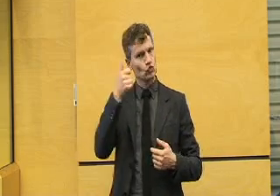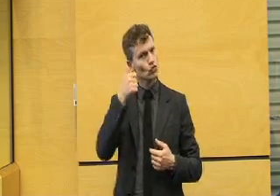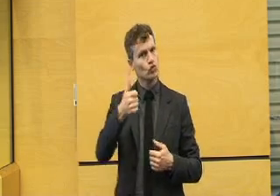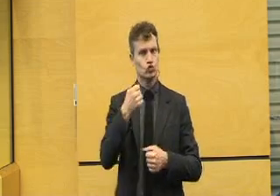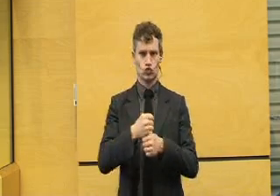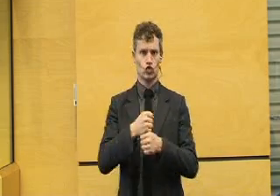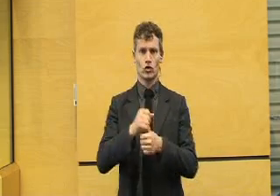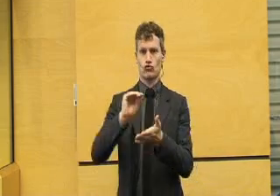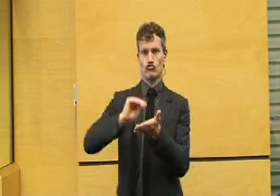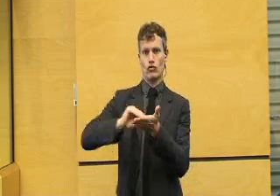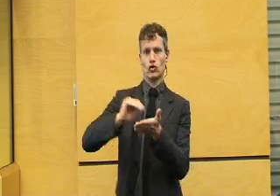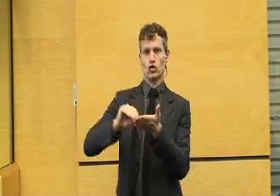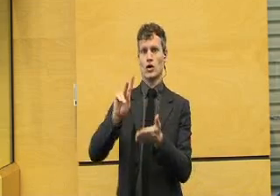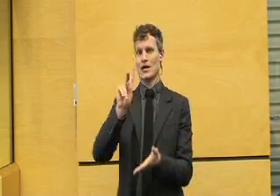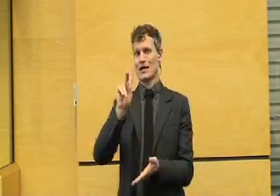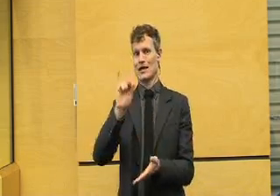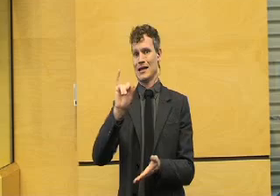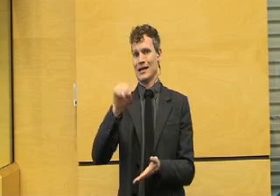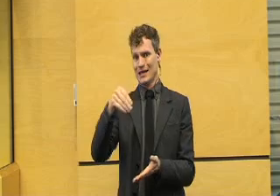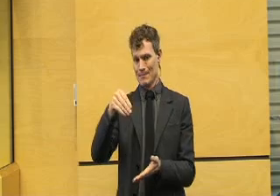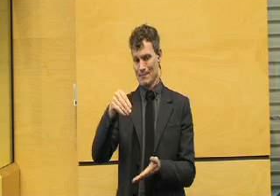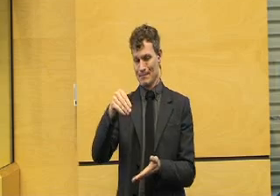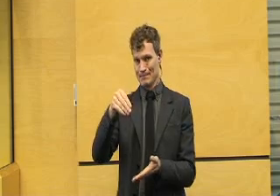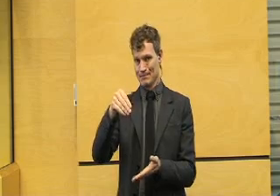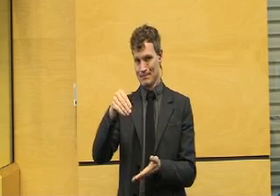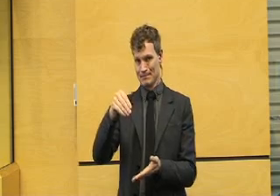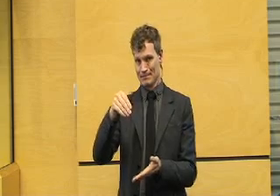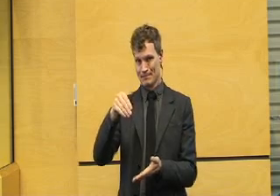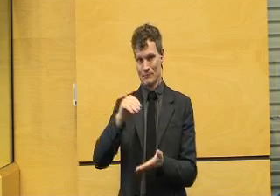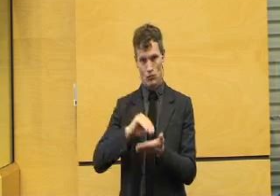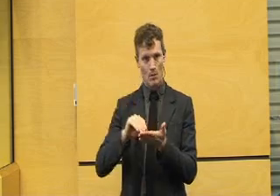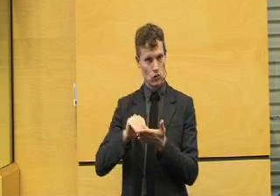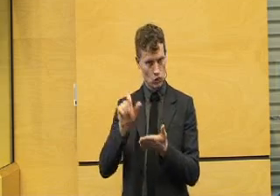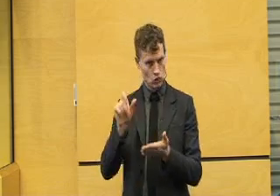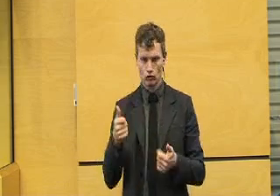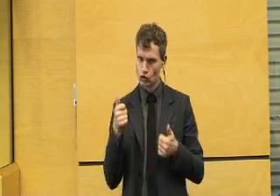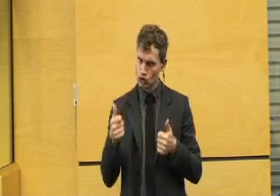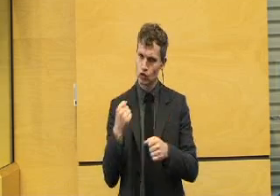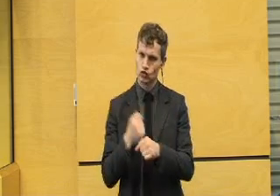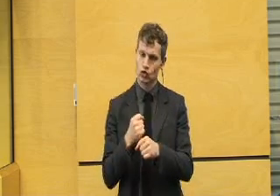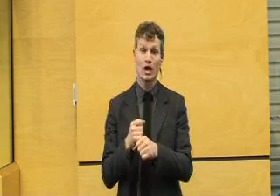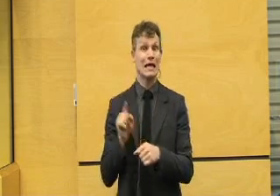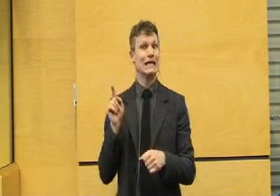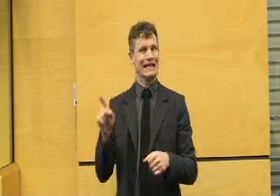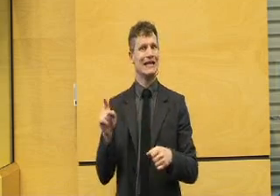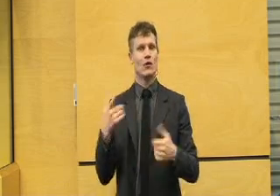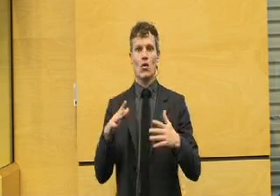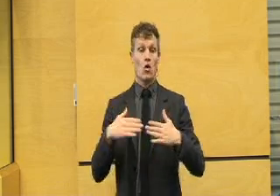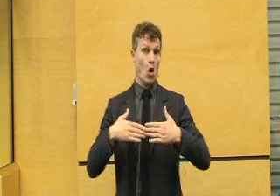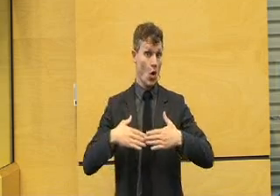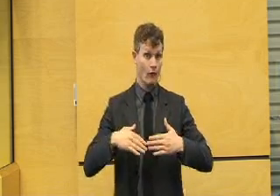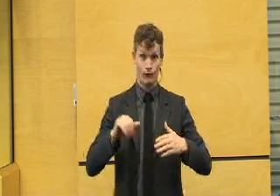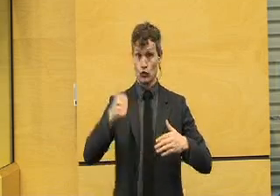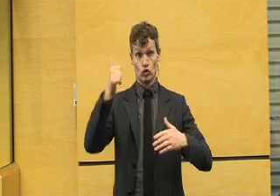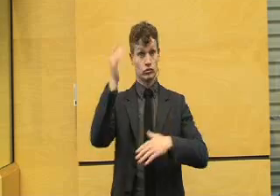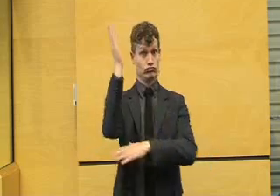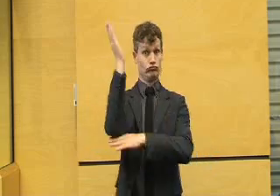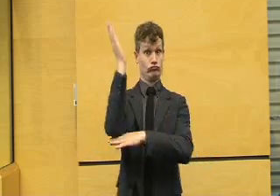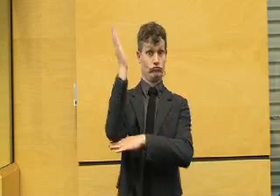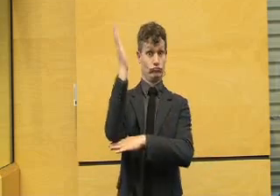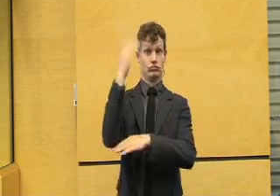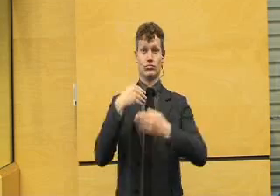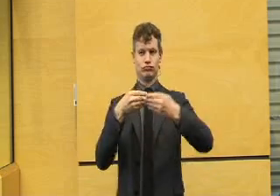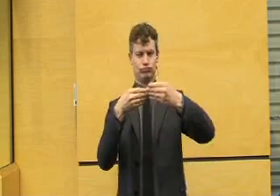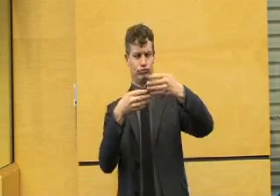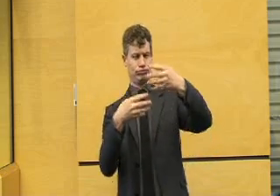And also he has already raised many sharp questions in his opening remarks, some